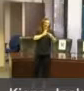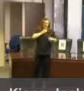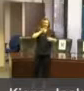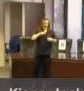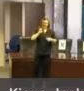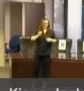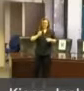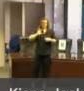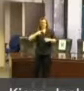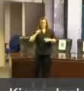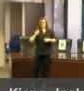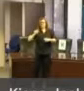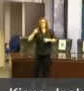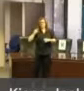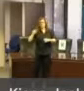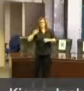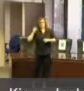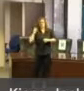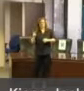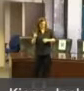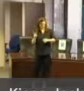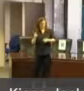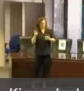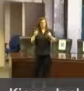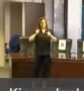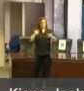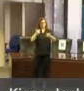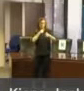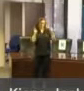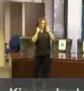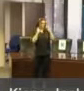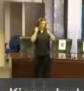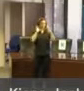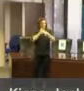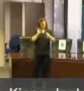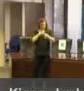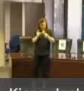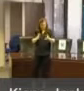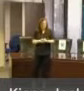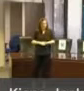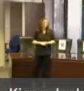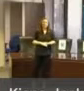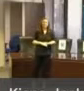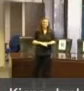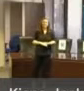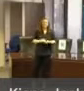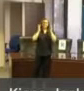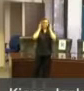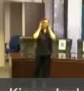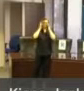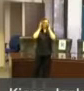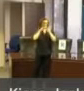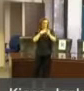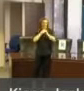publiccomment@dch.ga.gov. And I will pause now and see if there are any questions about these changes to the disaster preparedness rules.